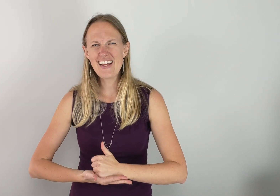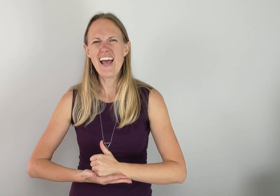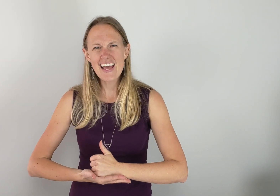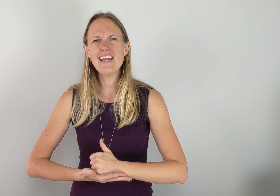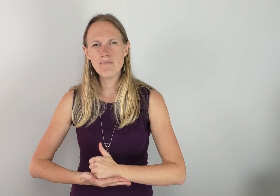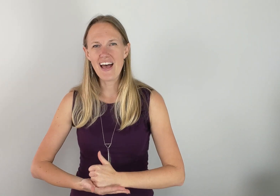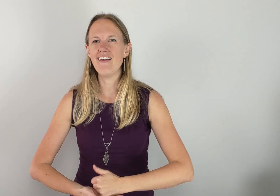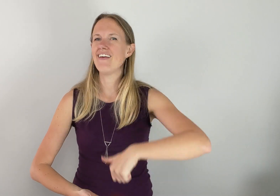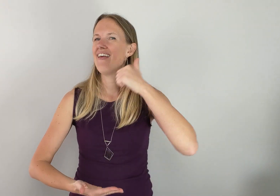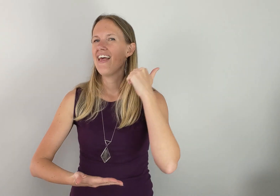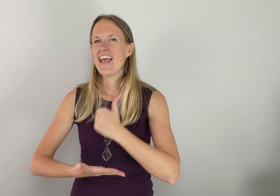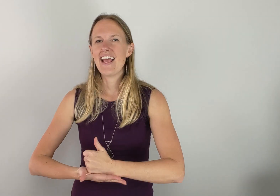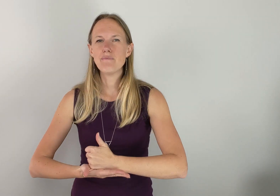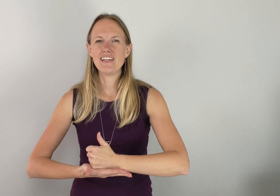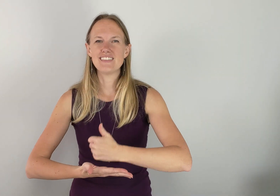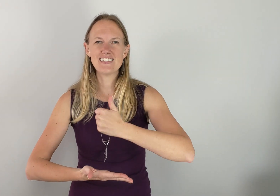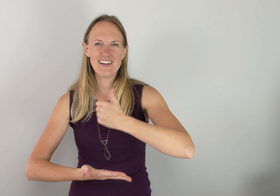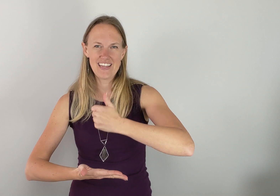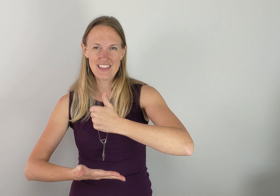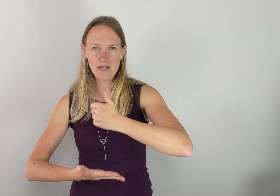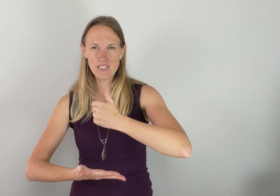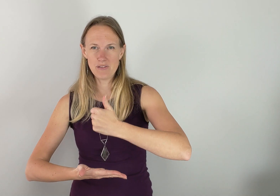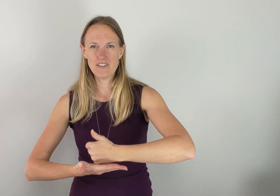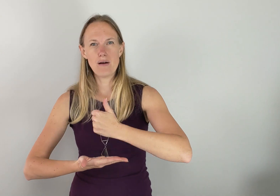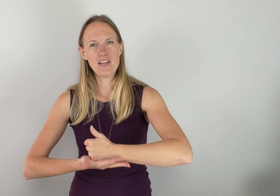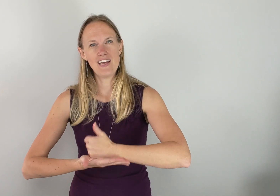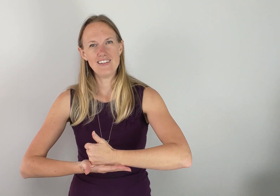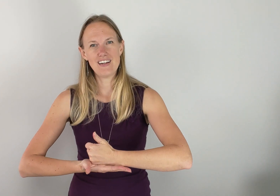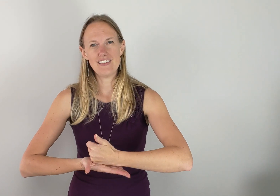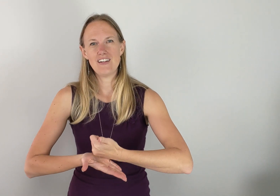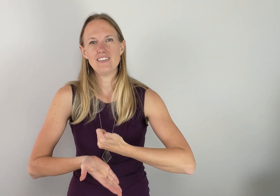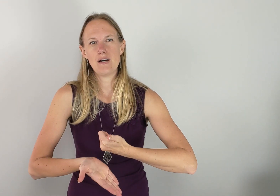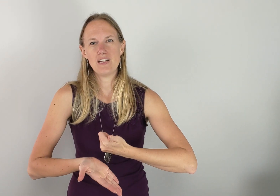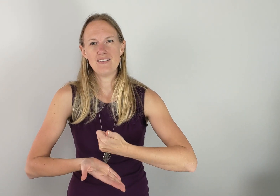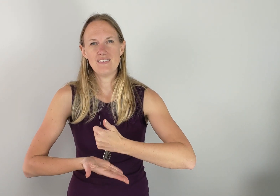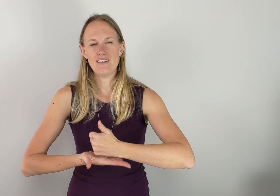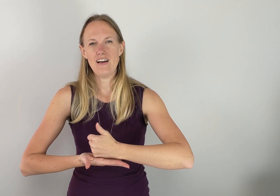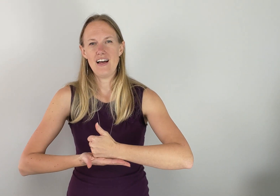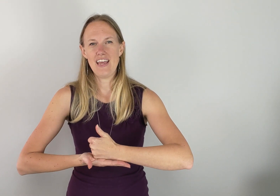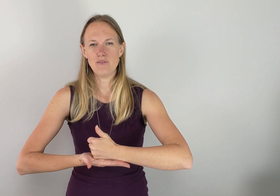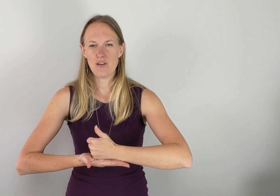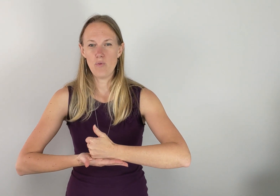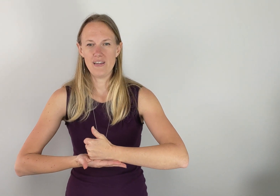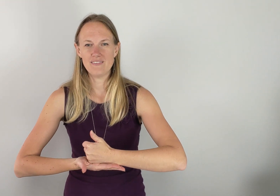right? Amen. Amen. So that's kind of like a thumbs up with your dominant hand on your non-dominant hand with it open,